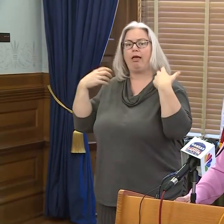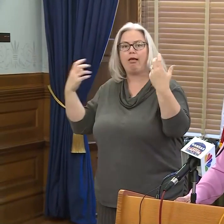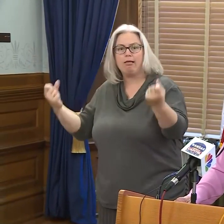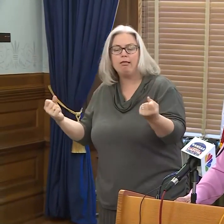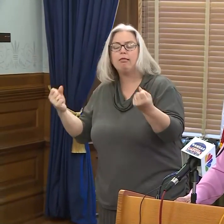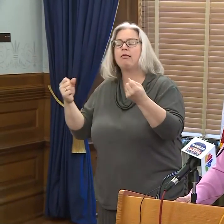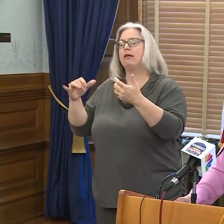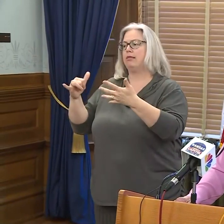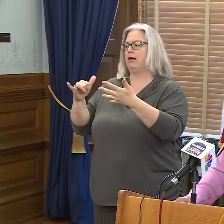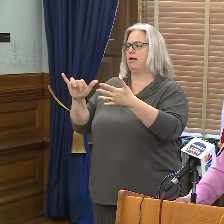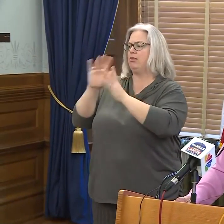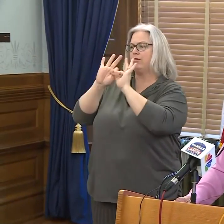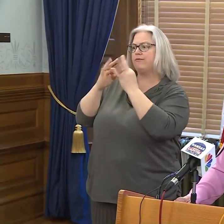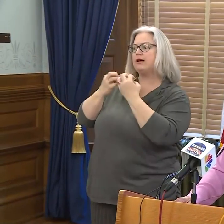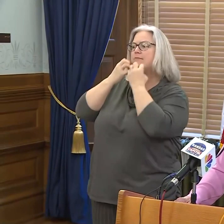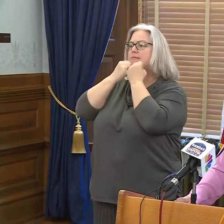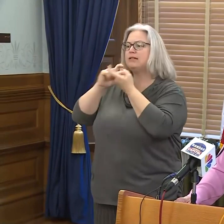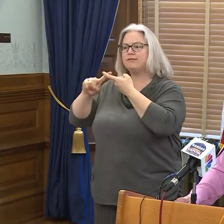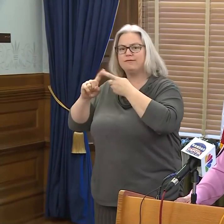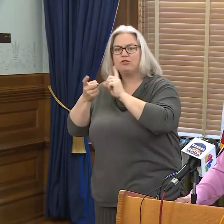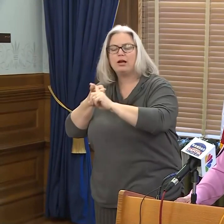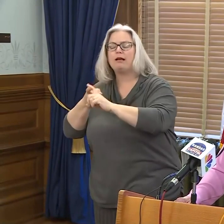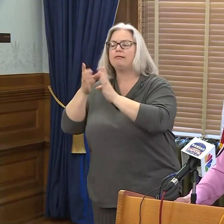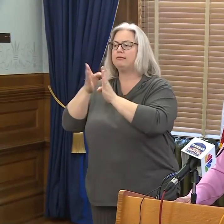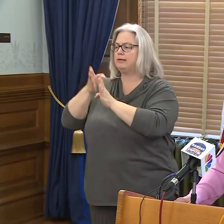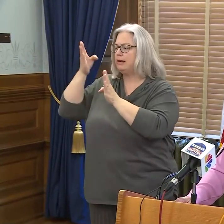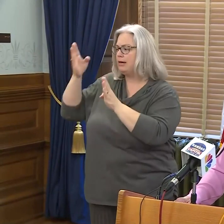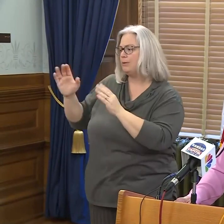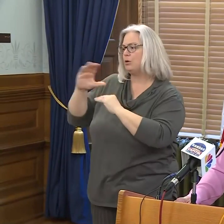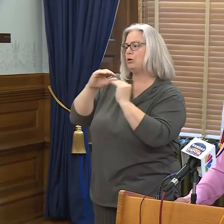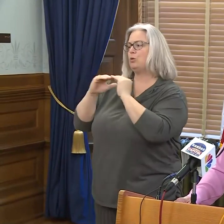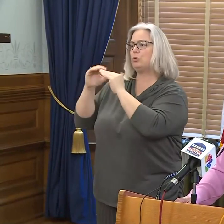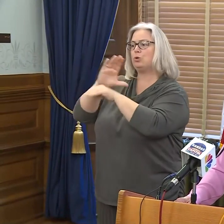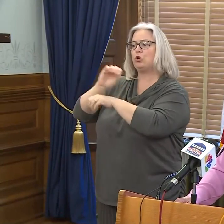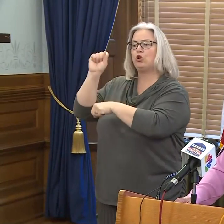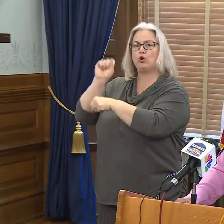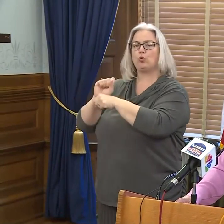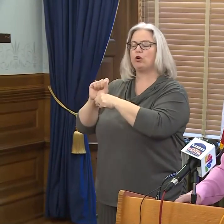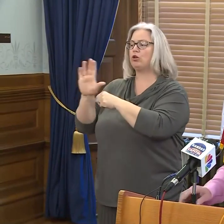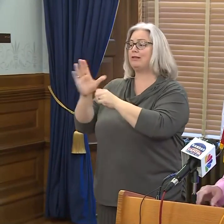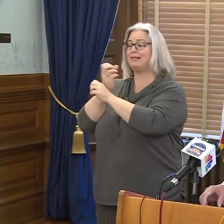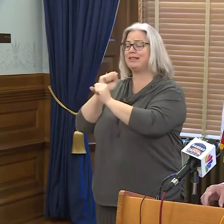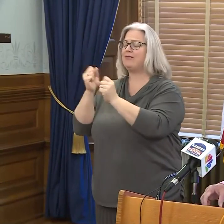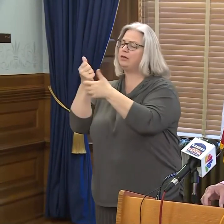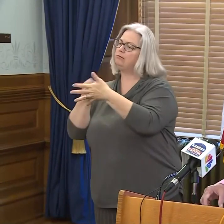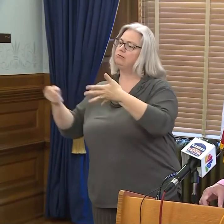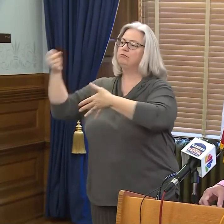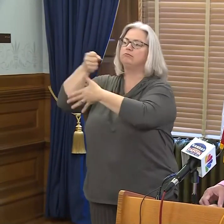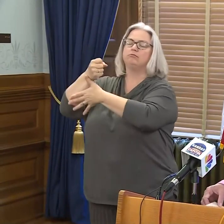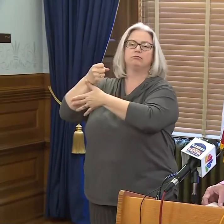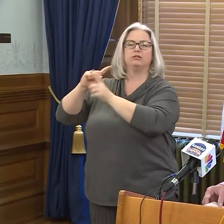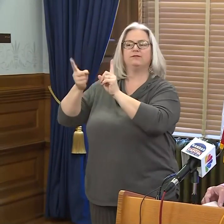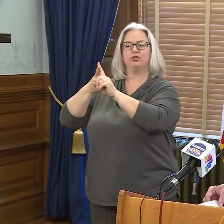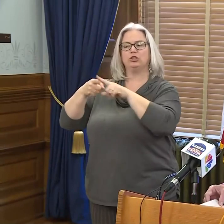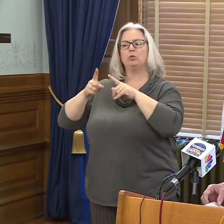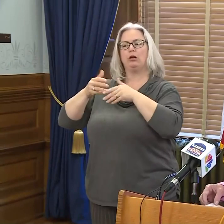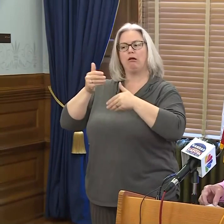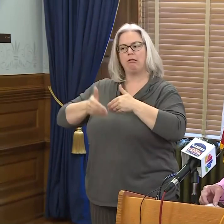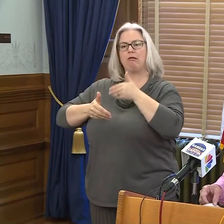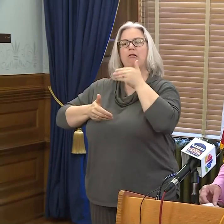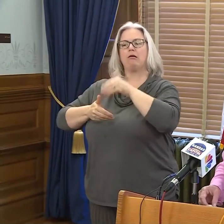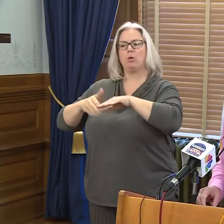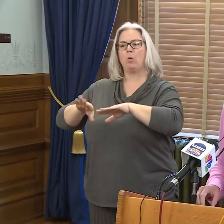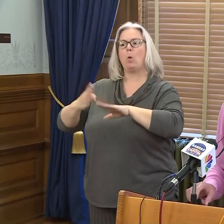well-being and that of their family, friends, neighbors, and co-workers first and foremost as we continue reopening our